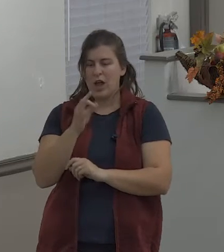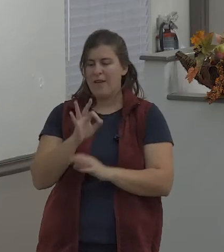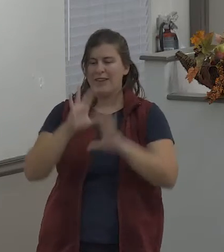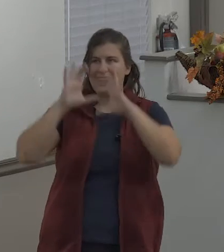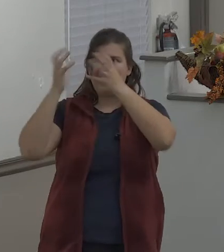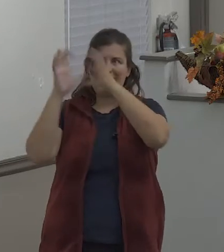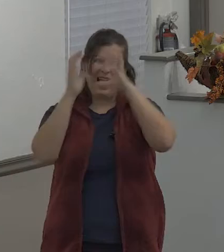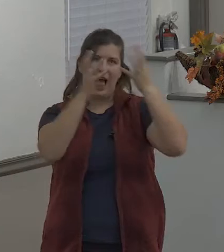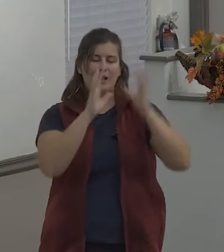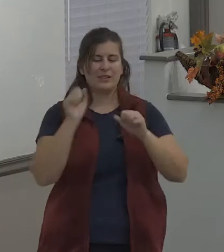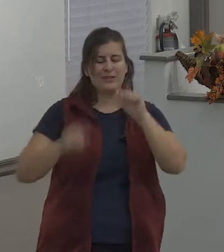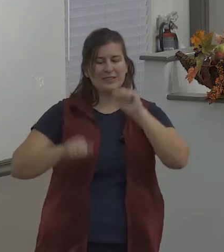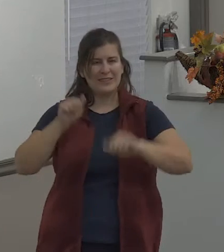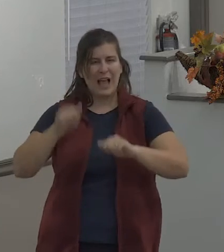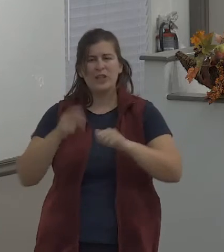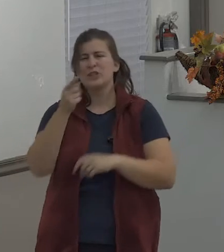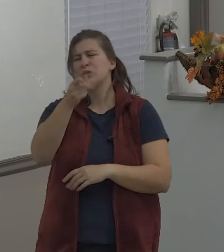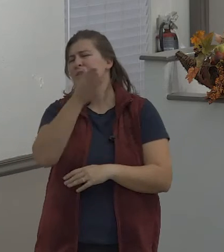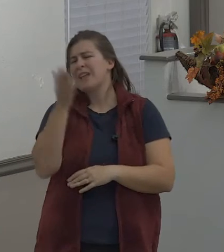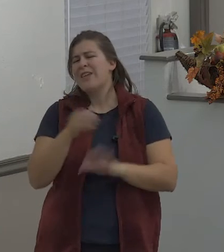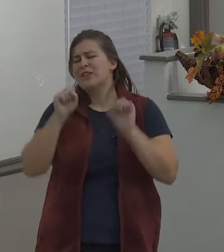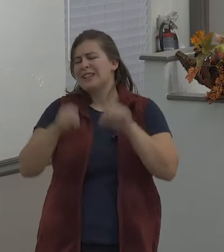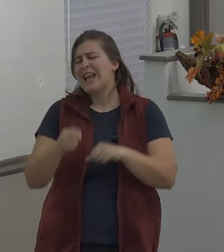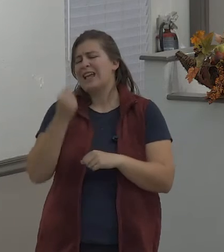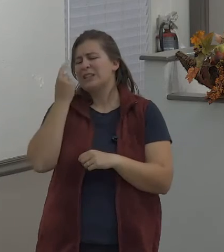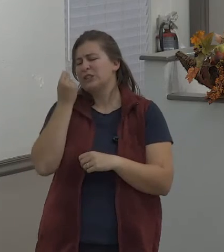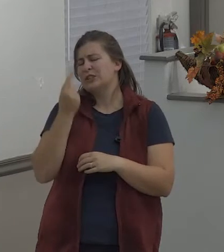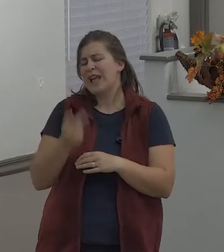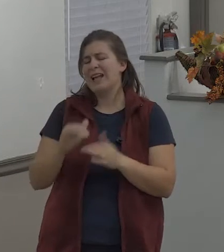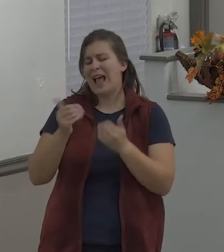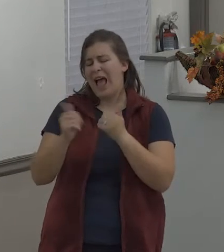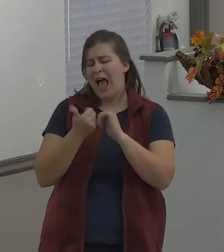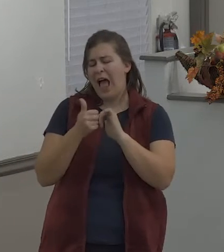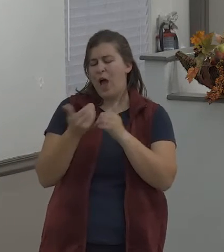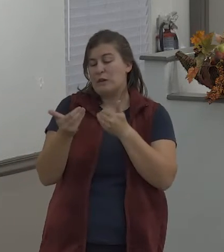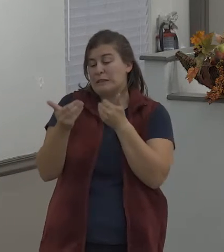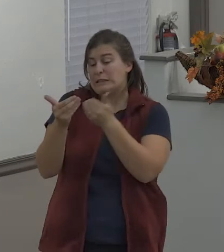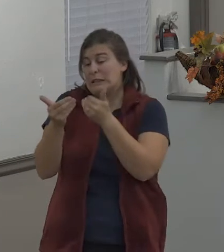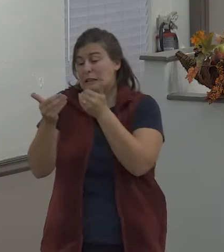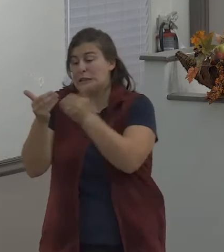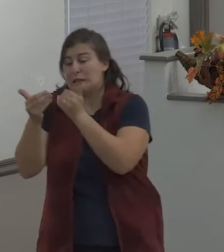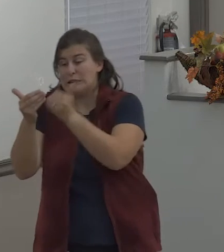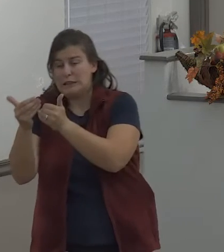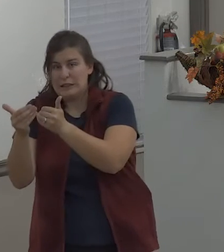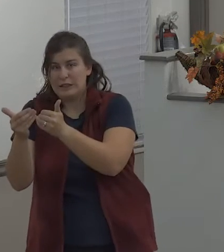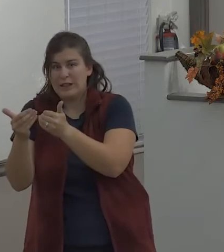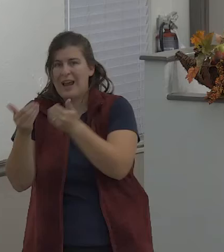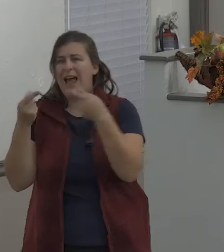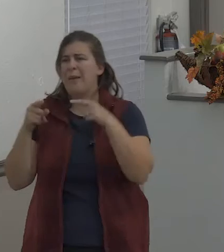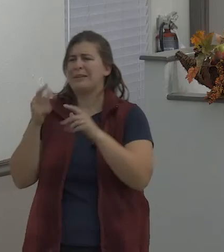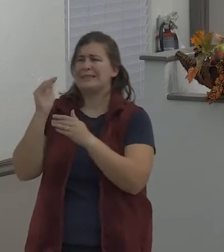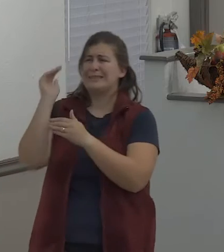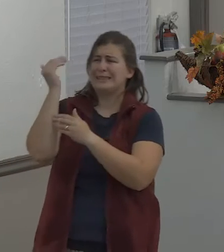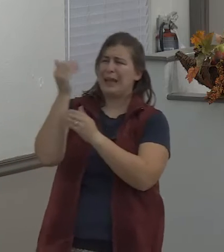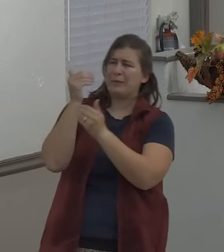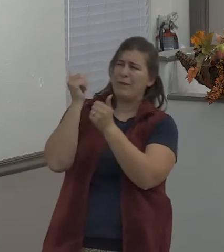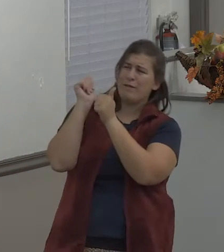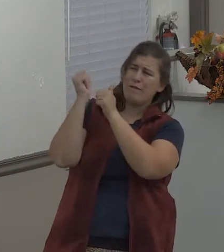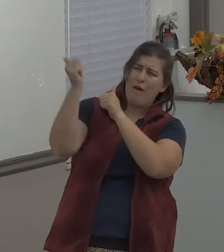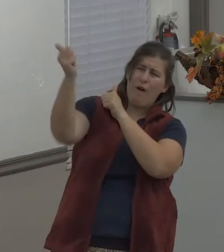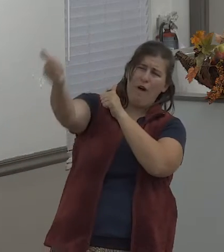of doubt. And you never can tell how close you are. It may be near when it seems so